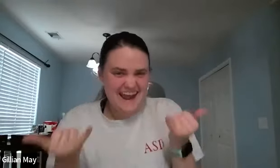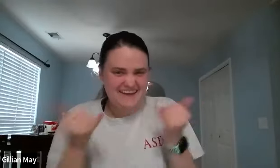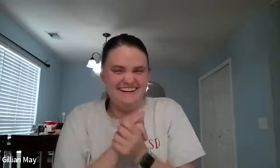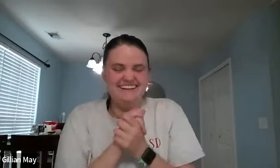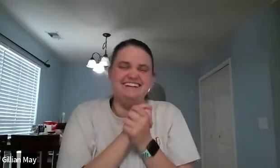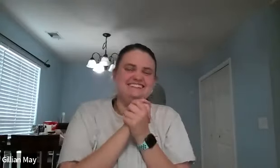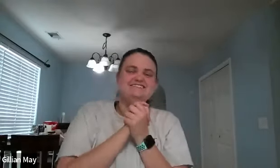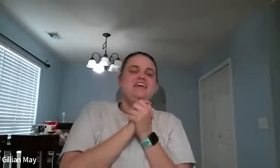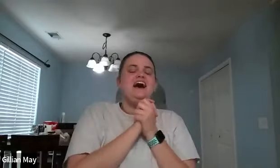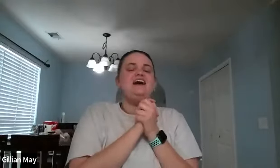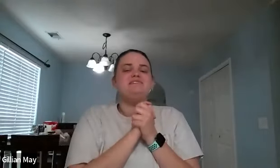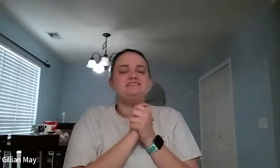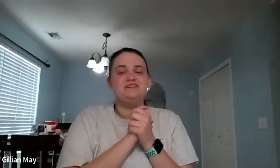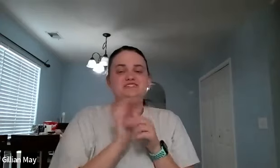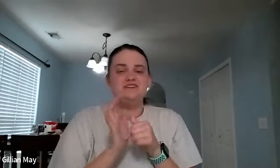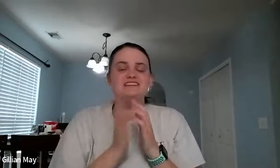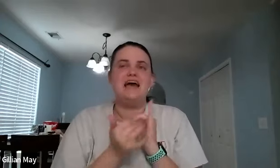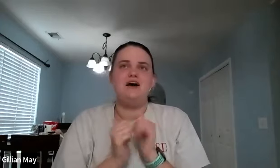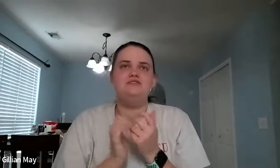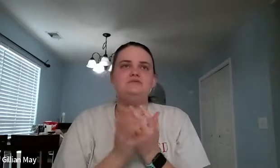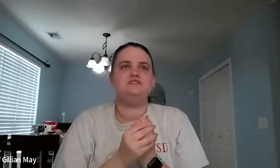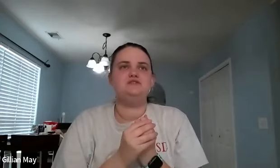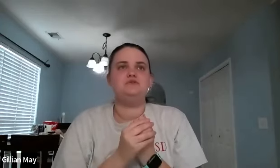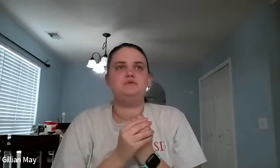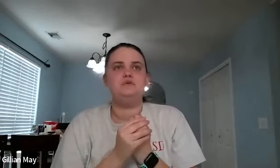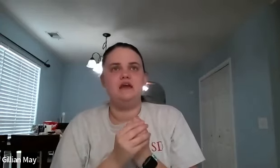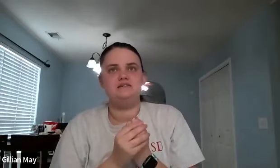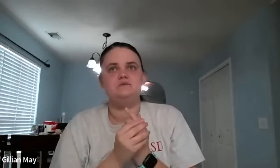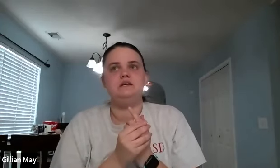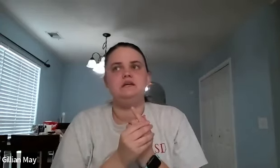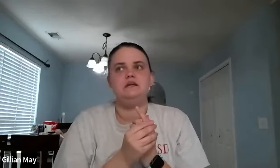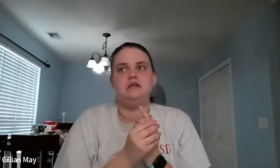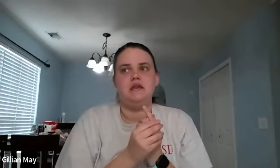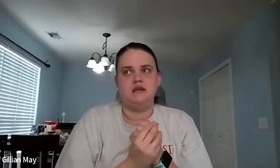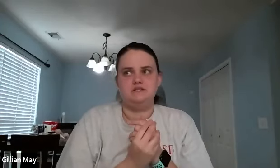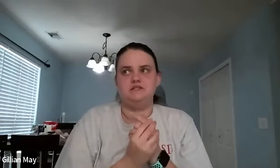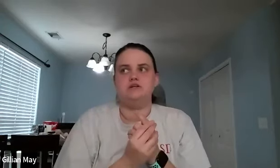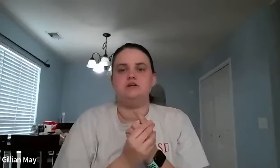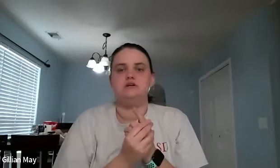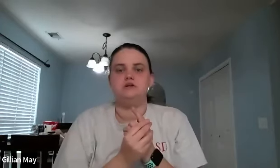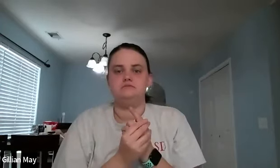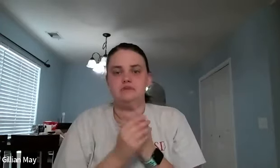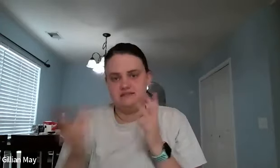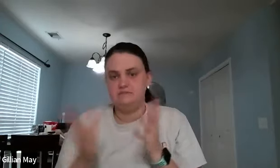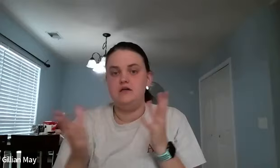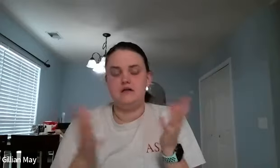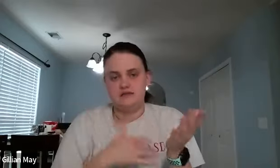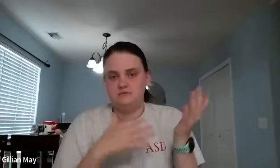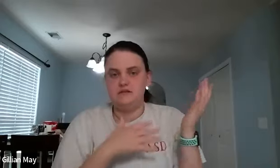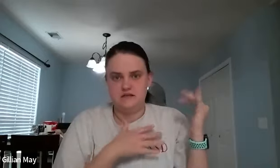Now, is I'm going to show you guys how you would do next week, next year, next month, last week, last